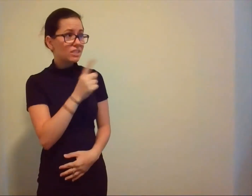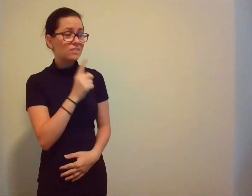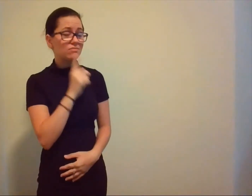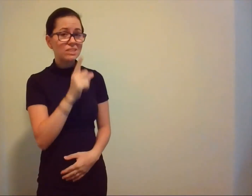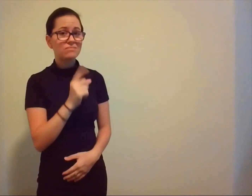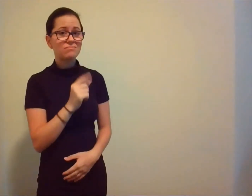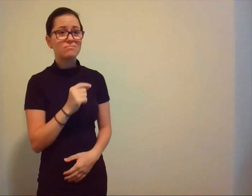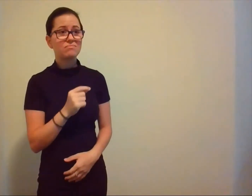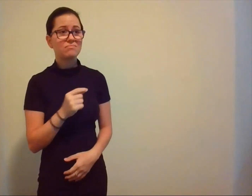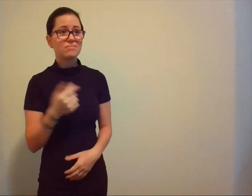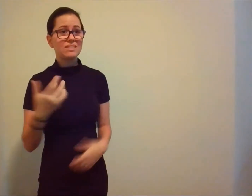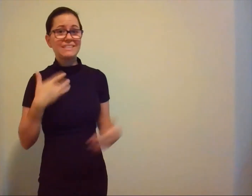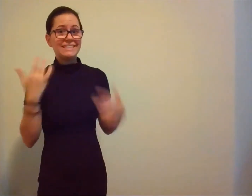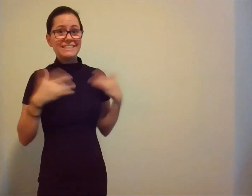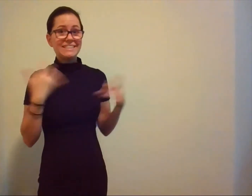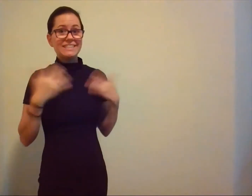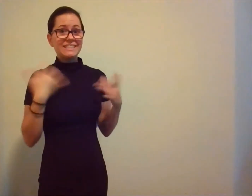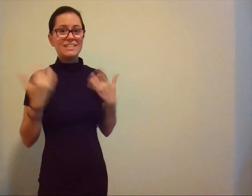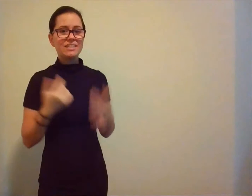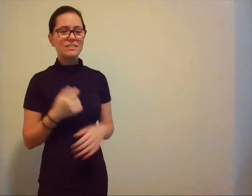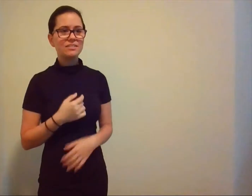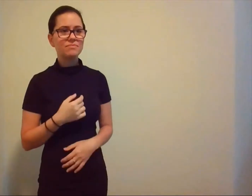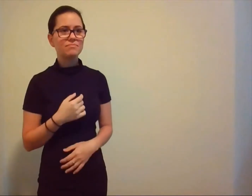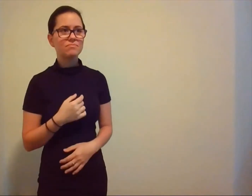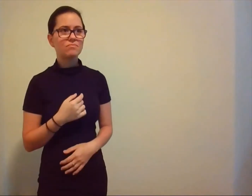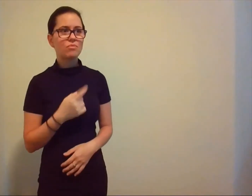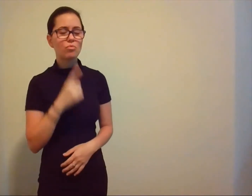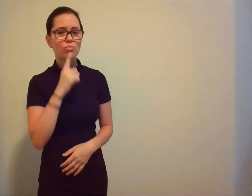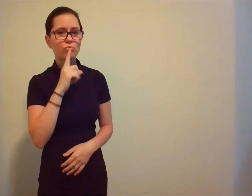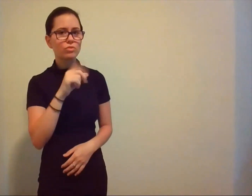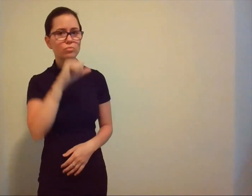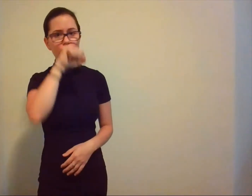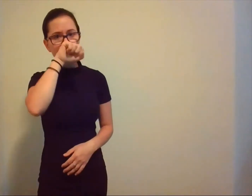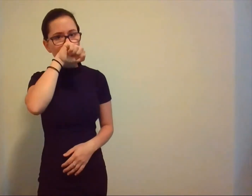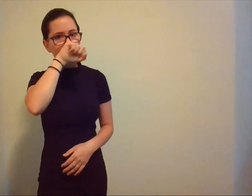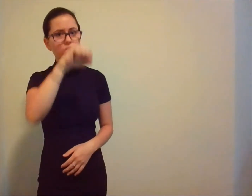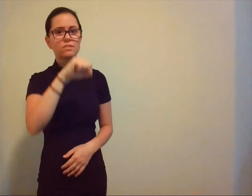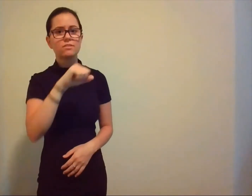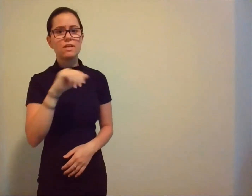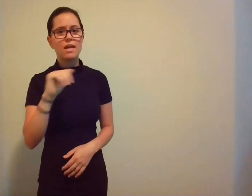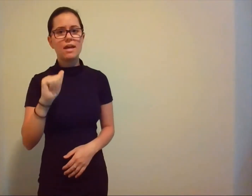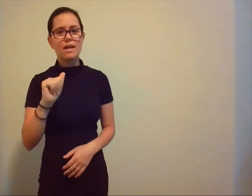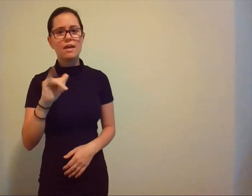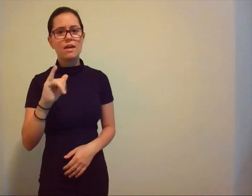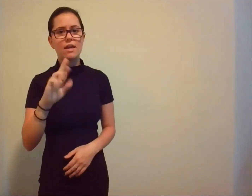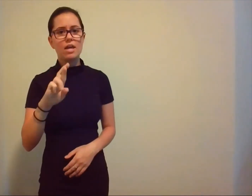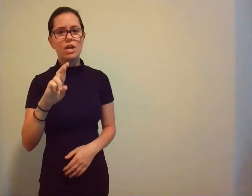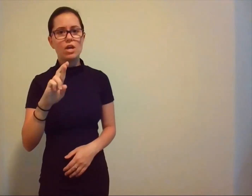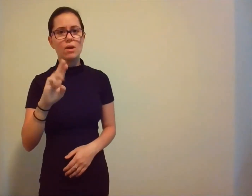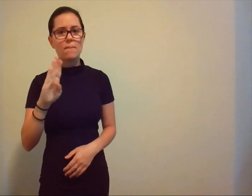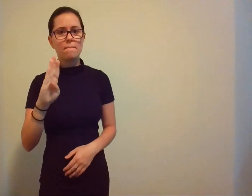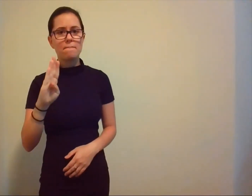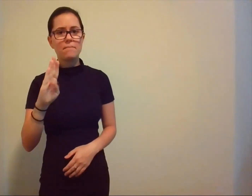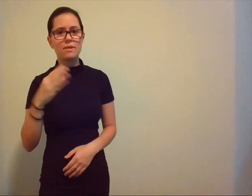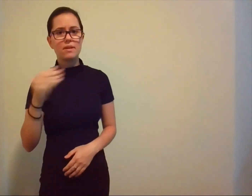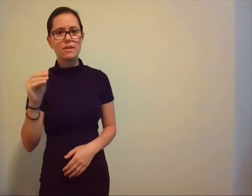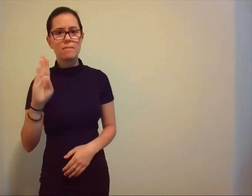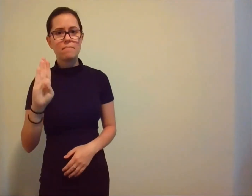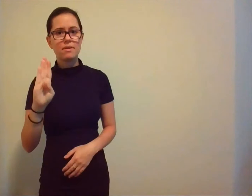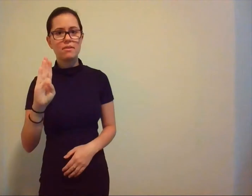a fan of Airbnb. I'm a fan of renting a whole place. And now you got to bring all your own stuff. But I'm the type, as